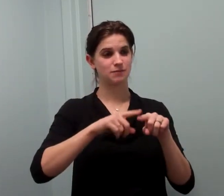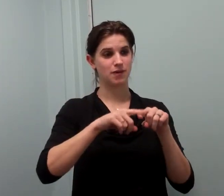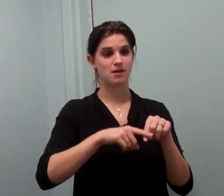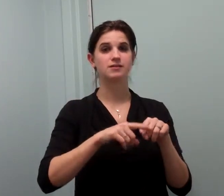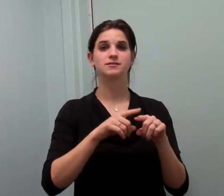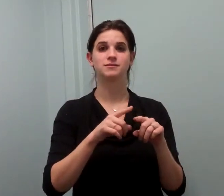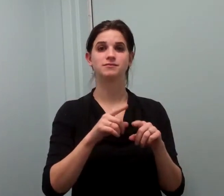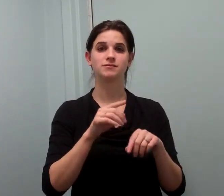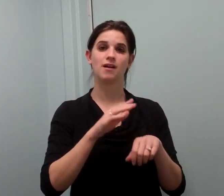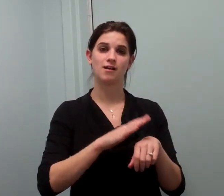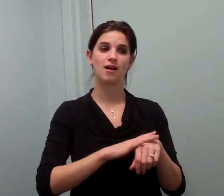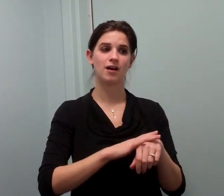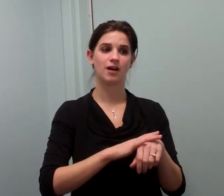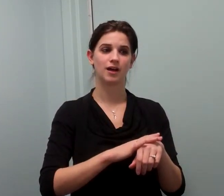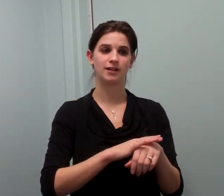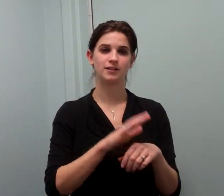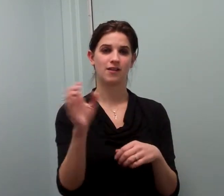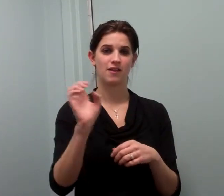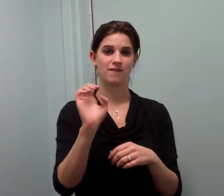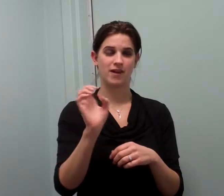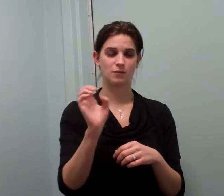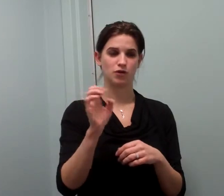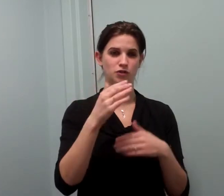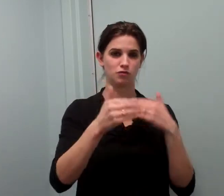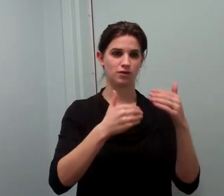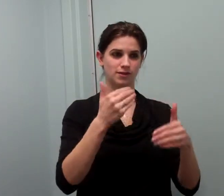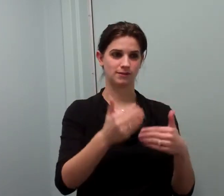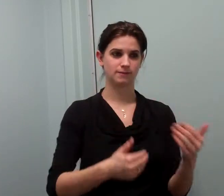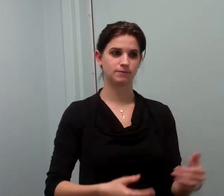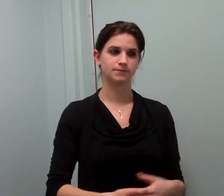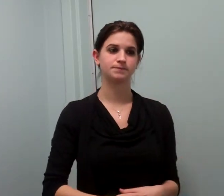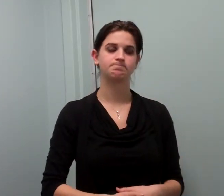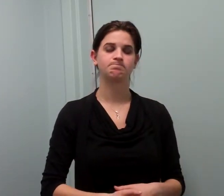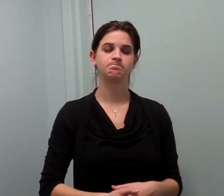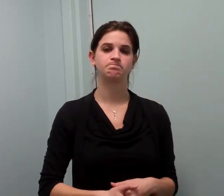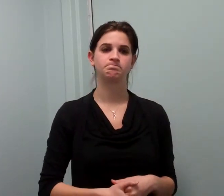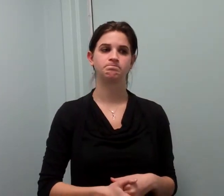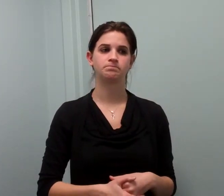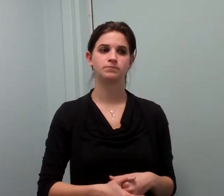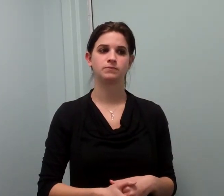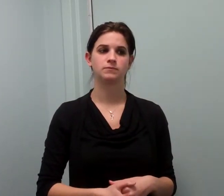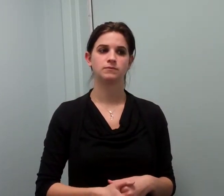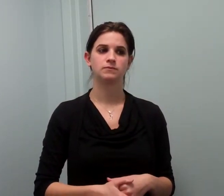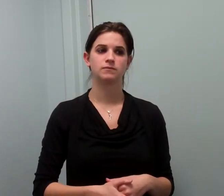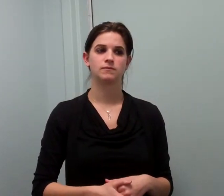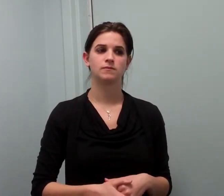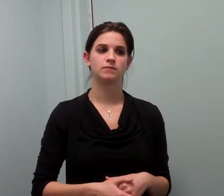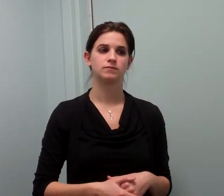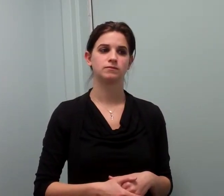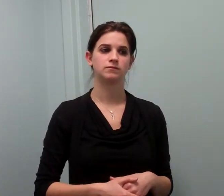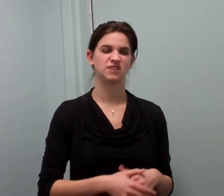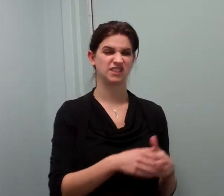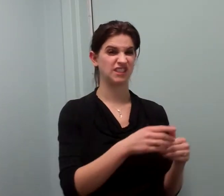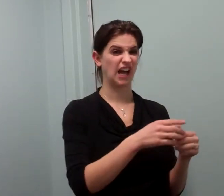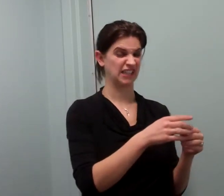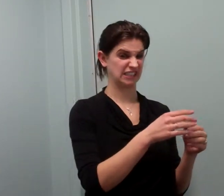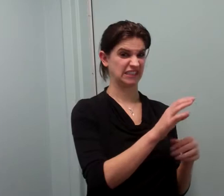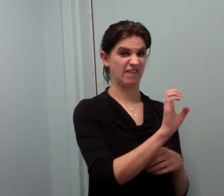Has everybody got this? Okay. Other term, the two major ones. We're looking at evaporation, and this is the second one,